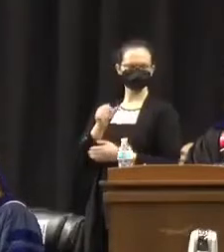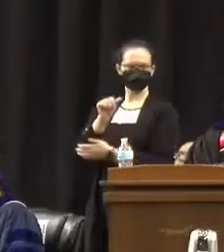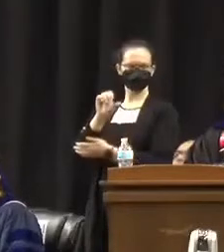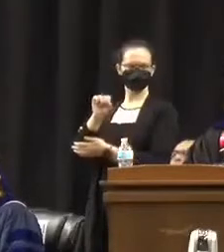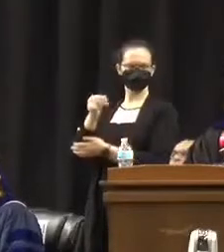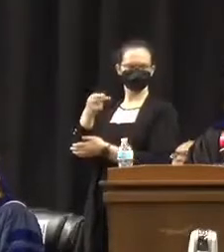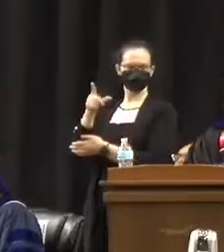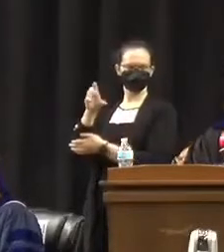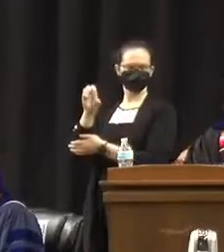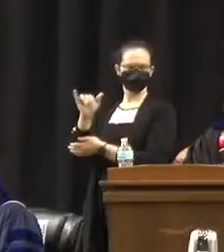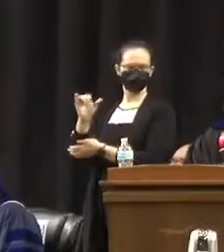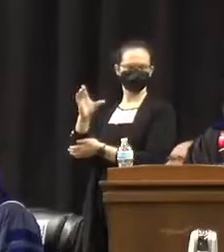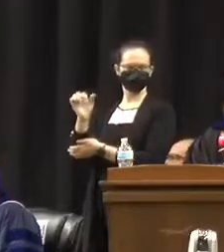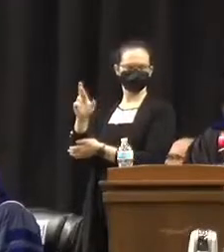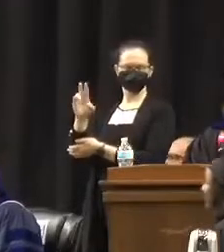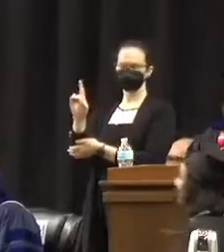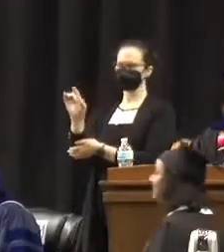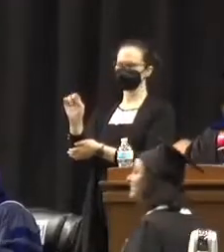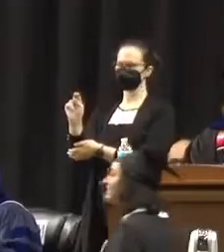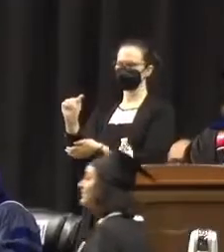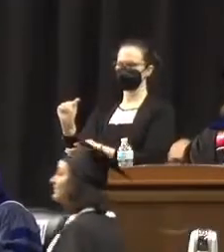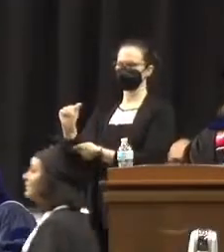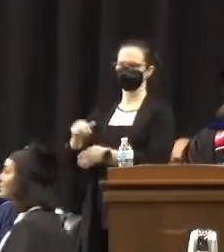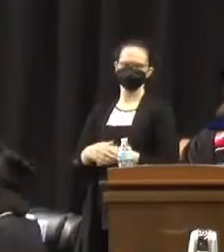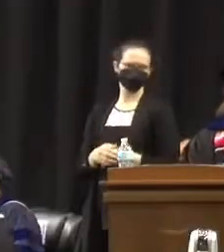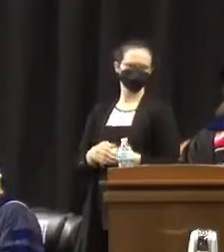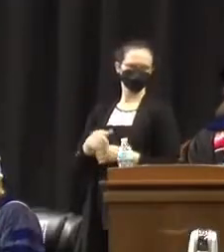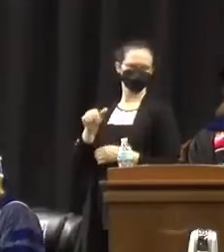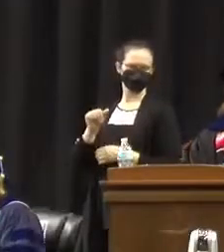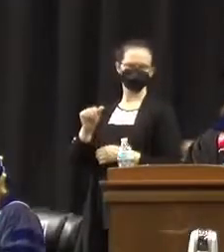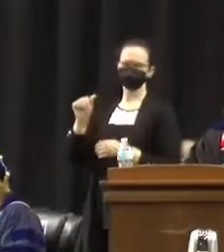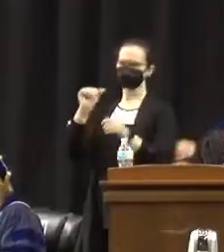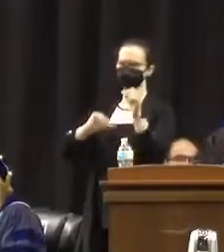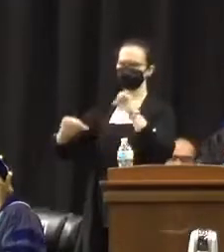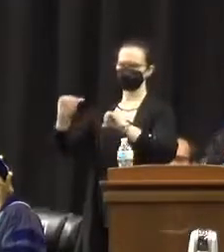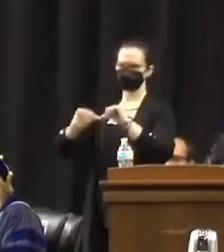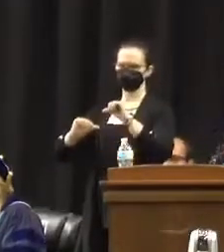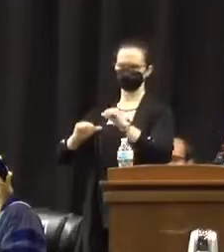Ashley Berenice Medina Cardona, Associate of Science.